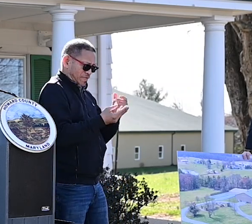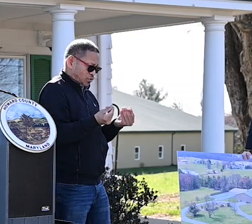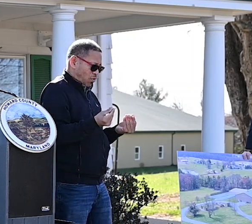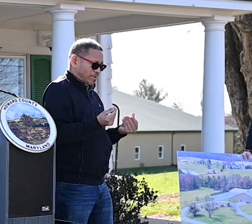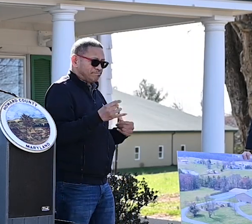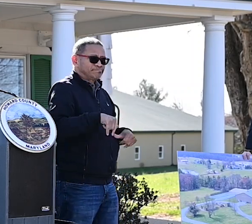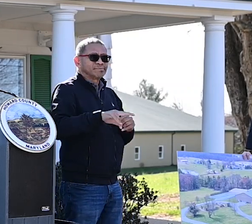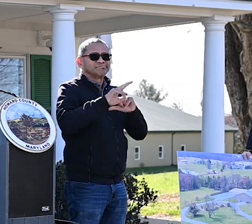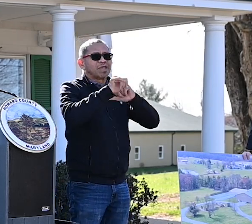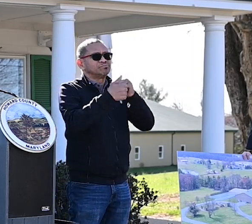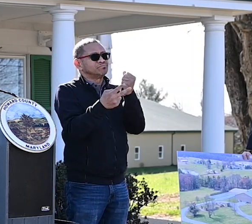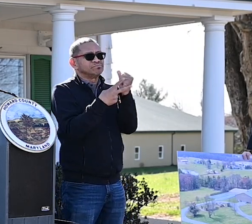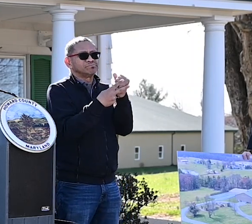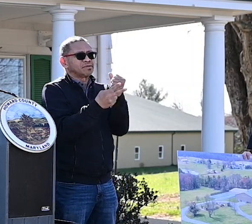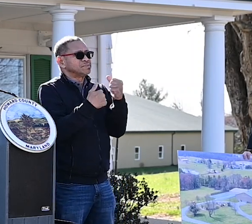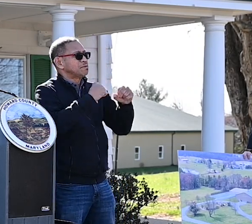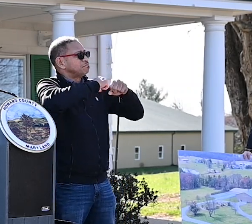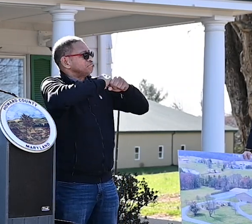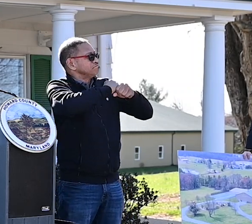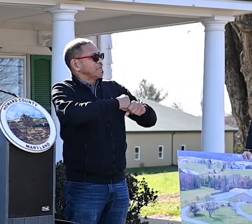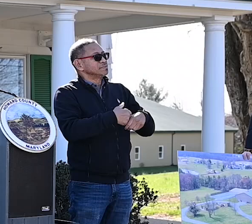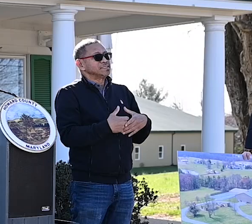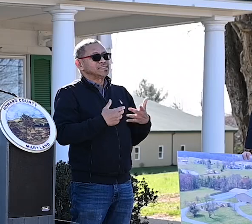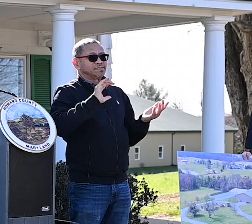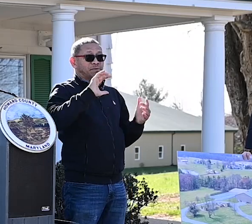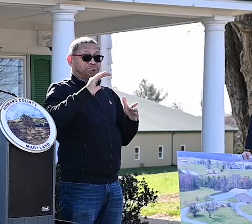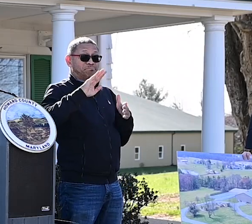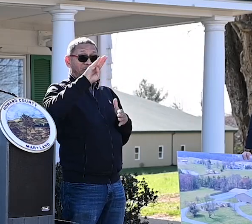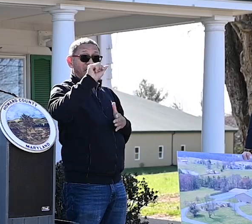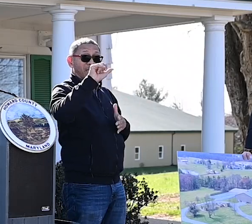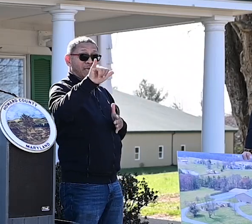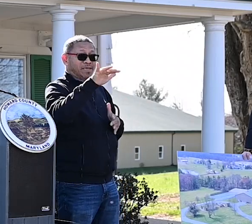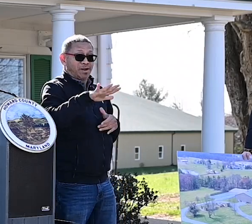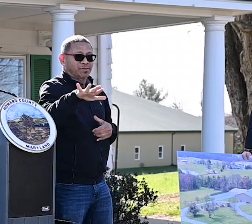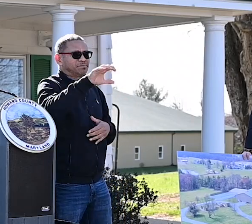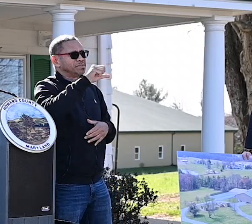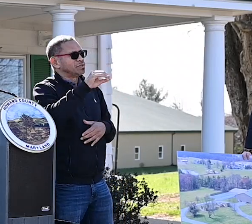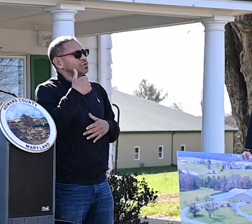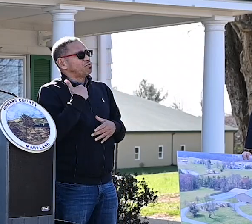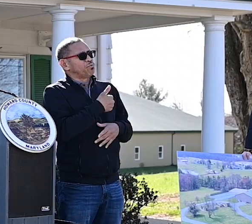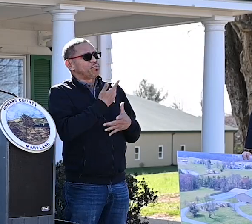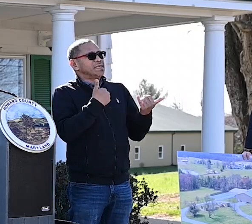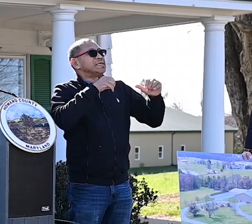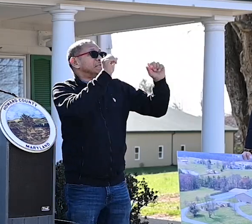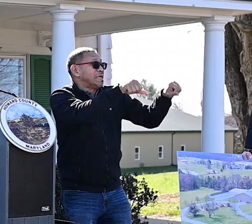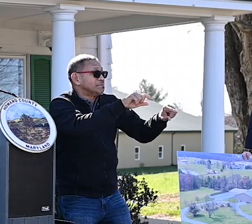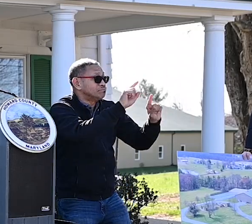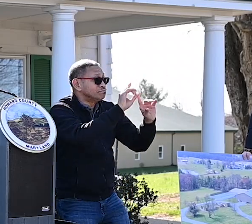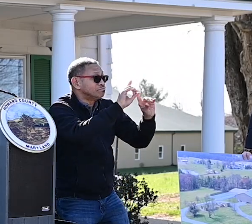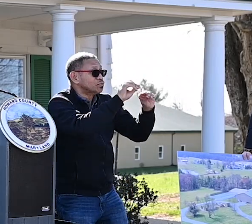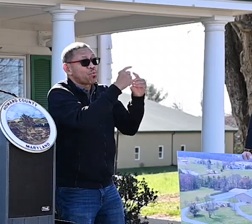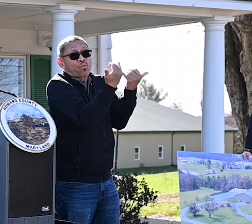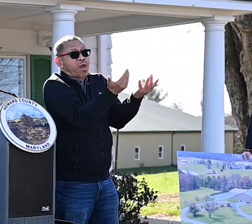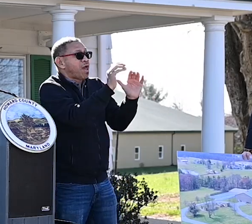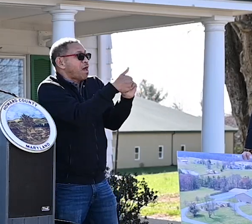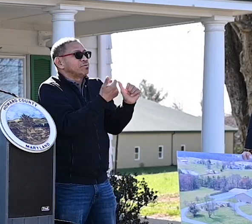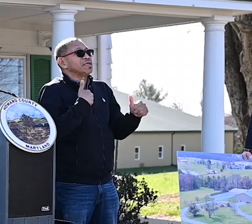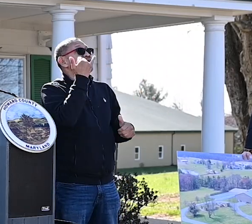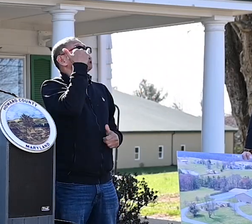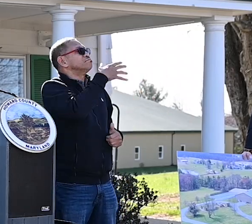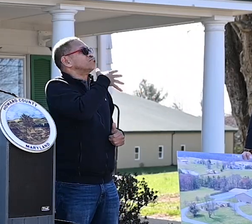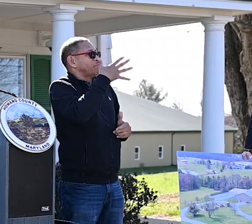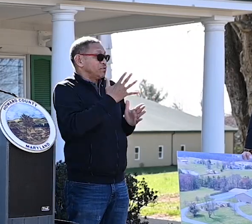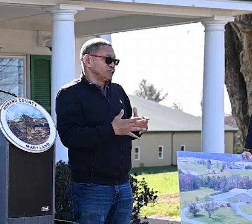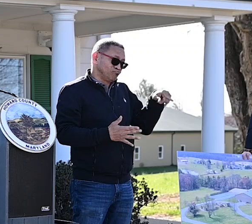soil, conserving and protecting the Chesapeake Bay. And we can only do that if we have